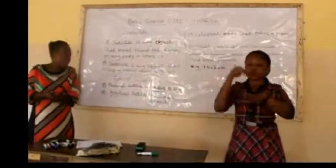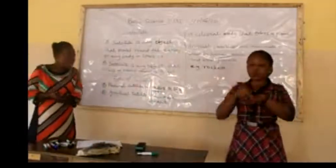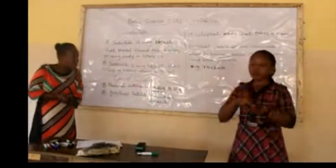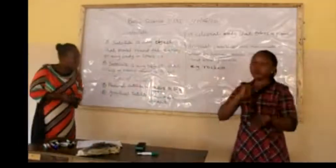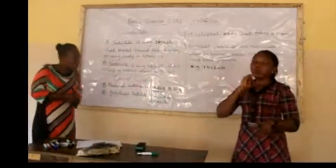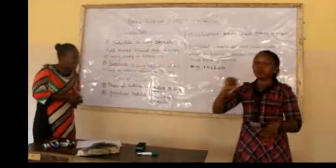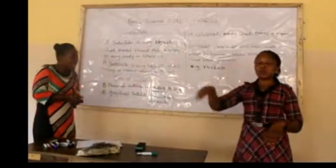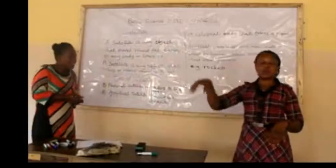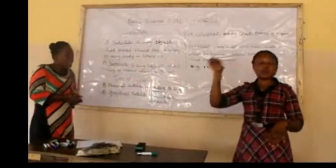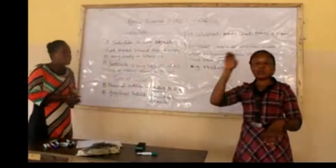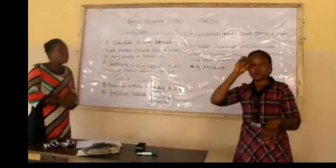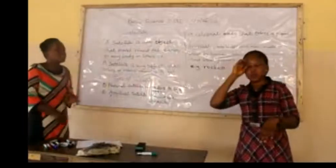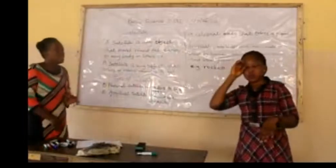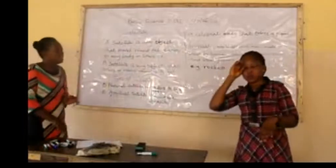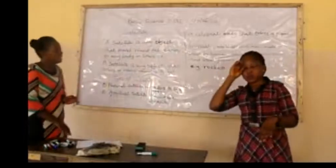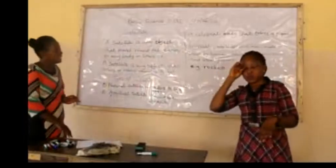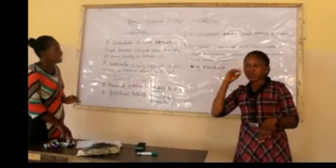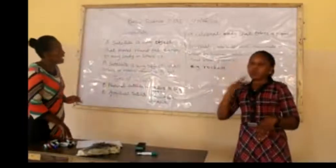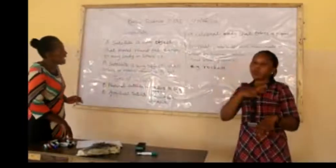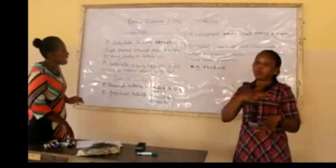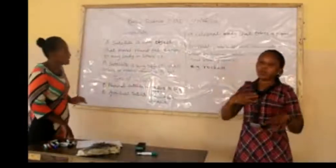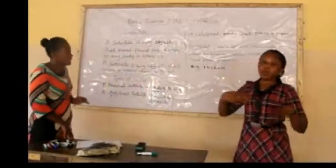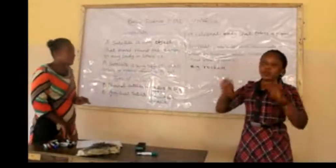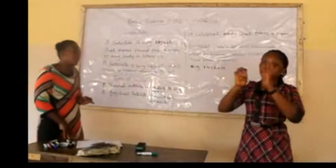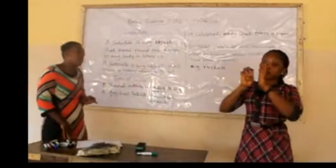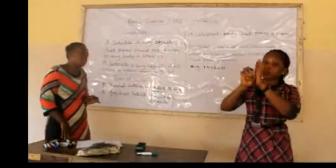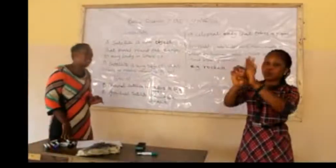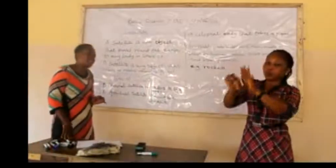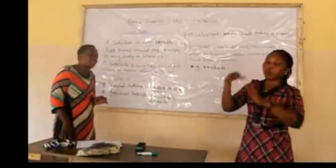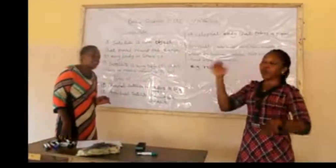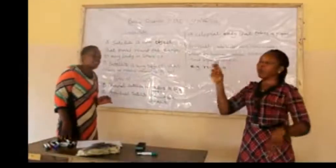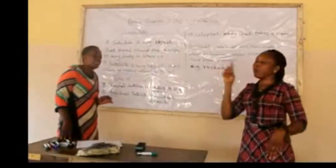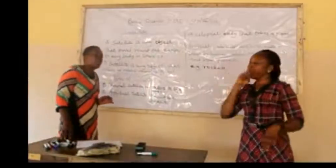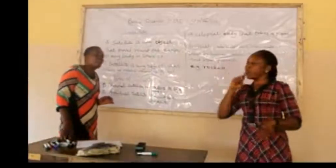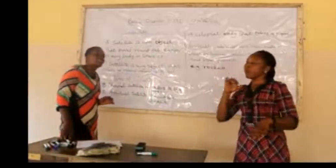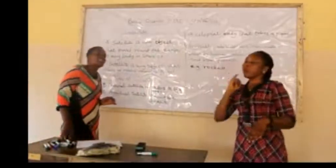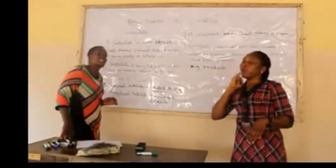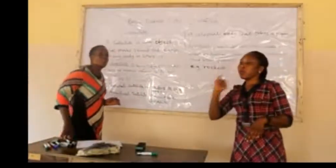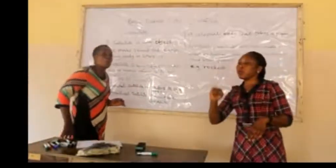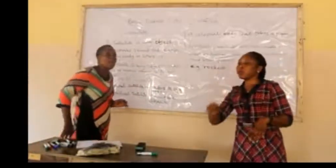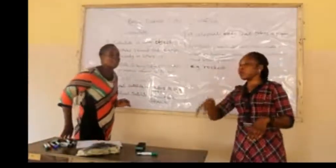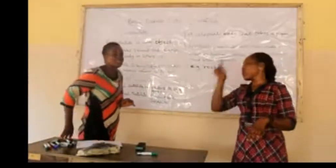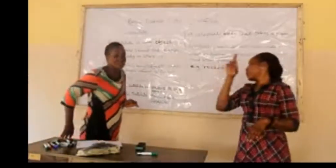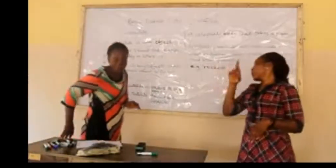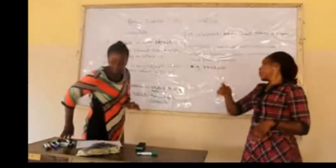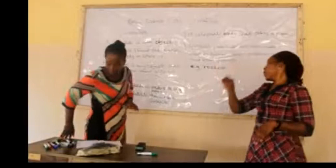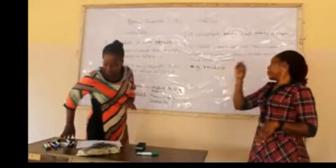Yes, we have, like Nigeria. Nigeria has a man-made satellite, Sputnik